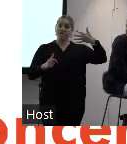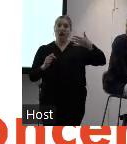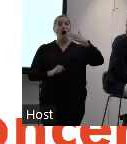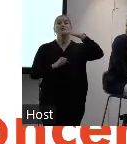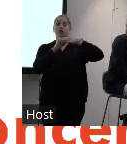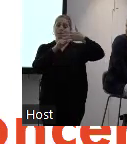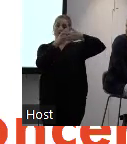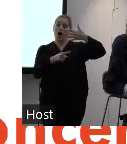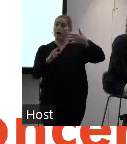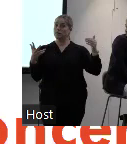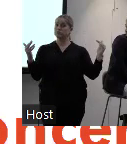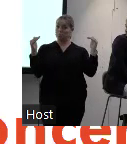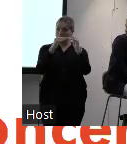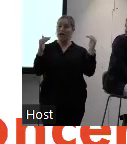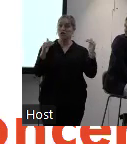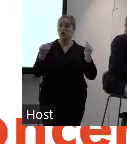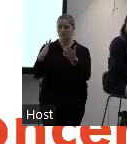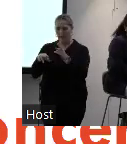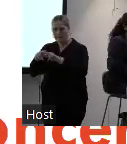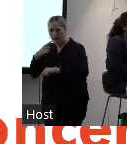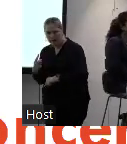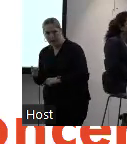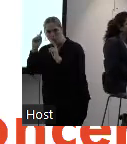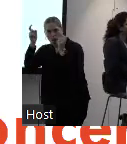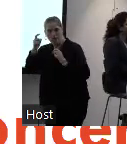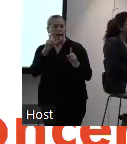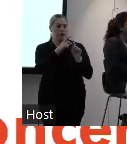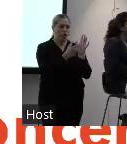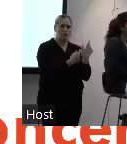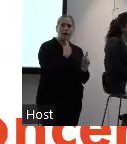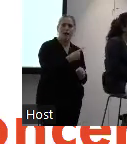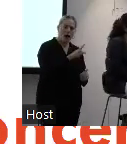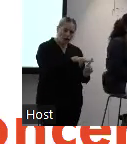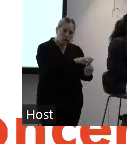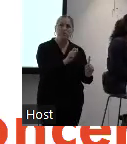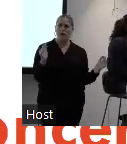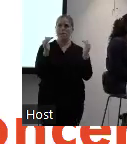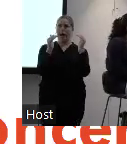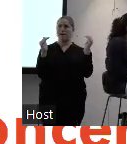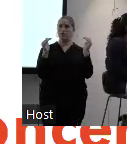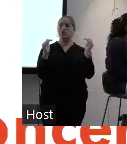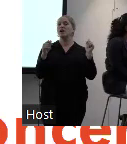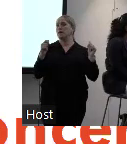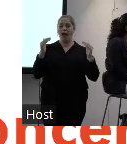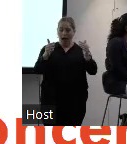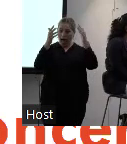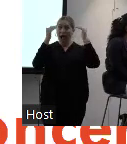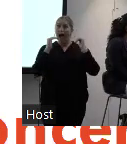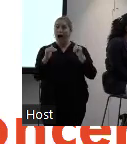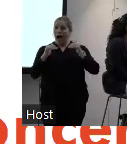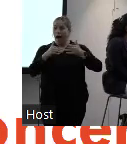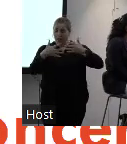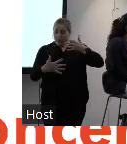that in general, most clinicians, so 65%, rated autism as a referral